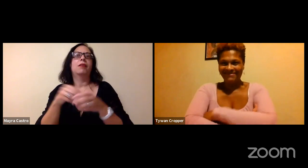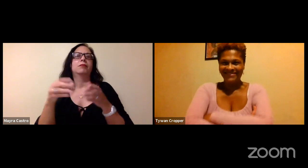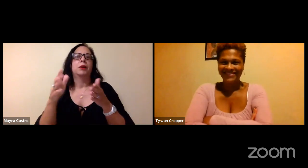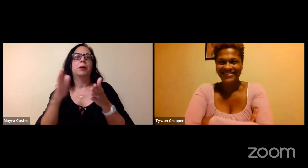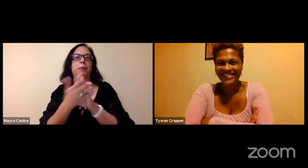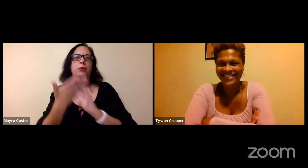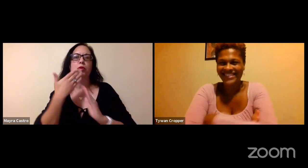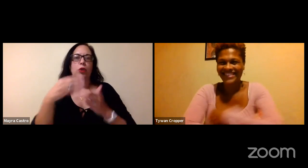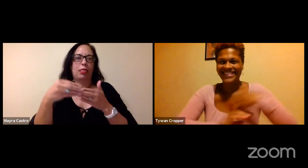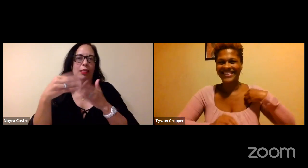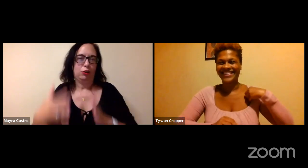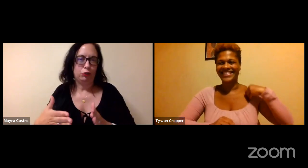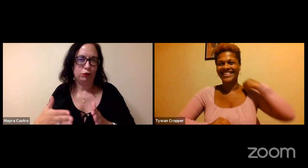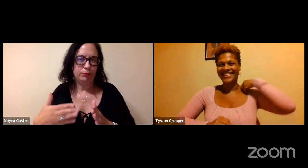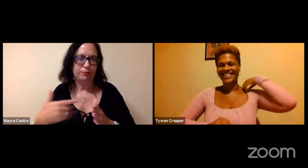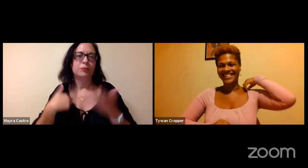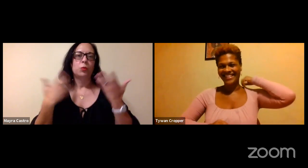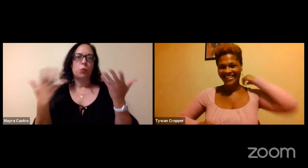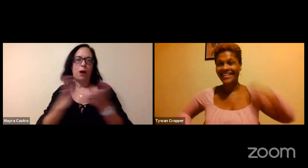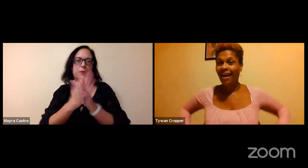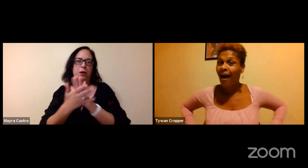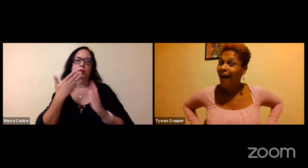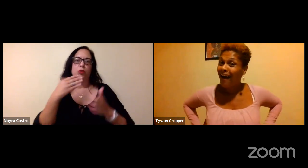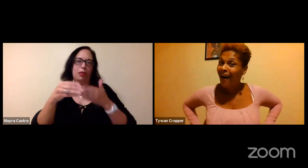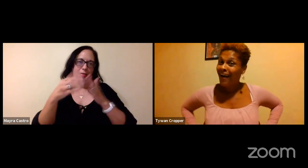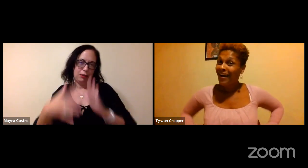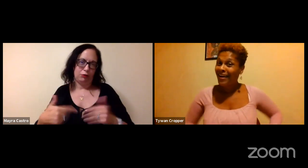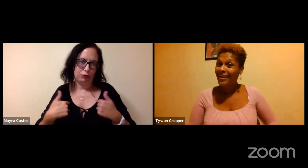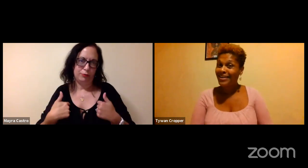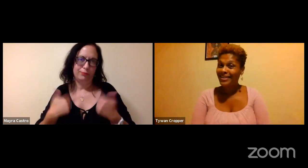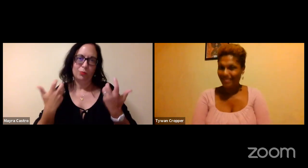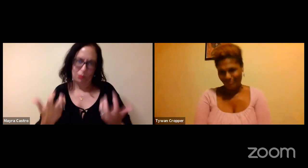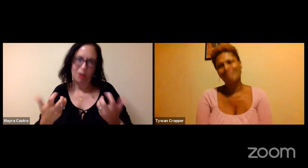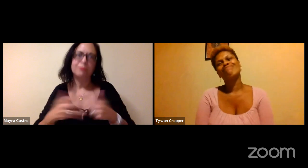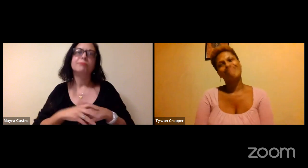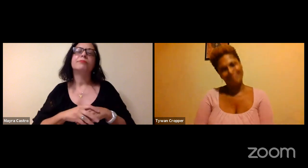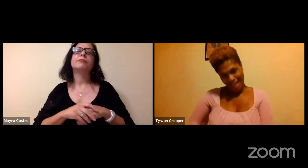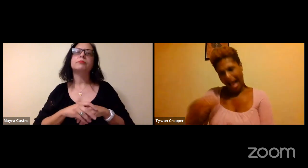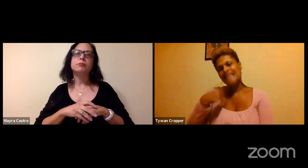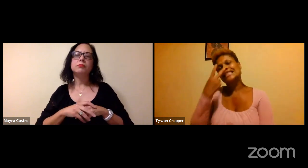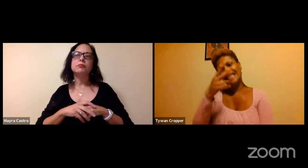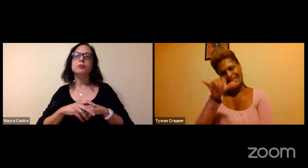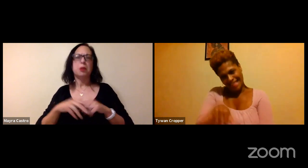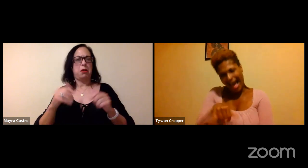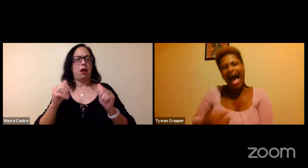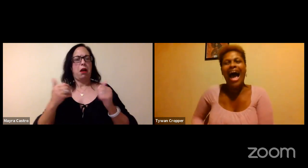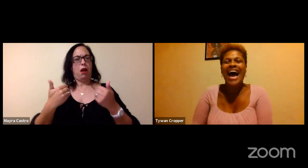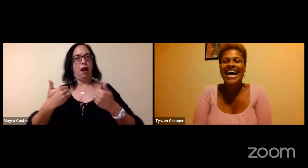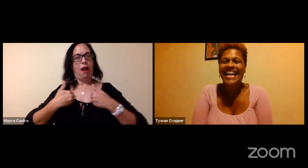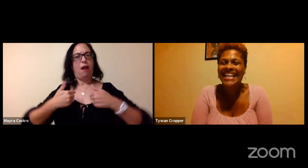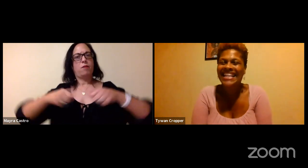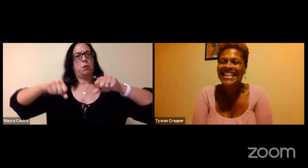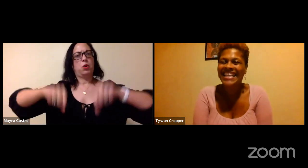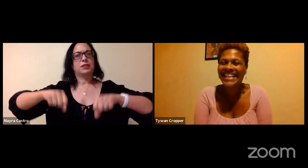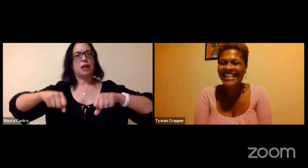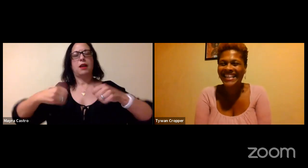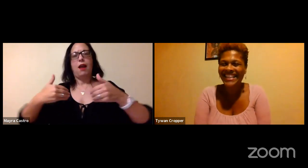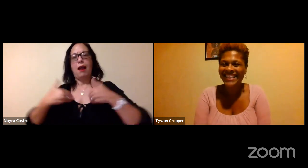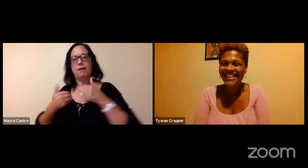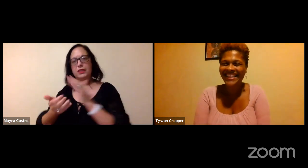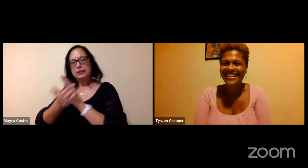Gallaudet gave me an opportunity to be inclusive. It taught me what leadership